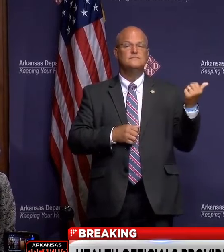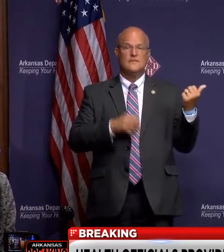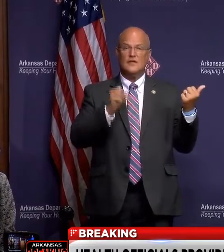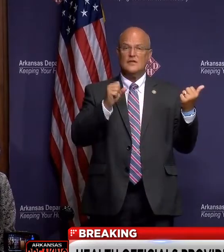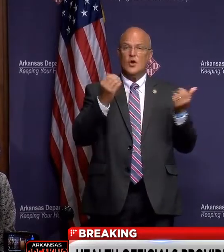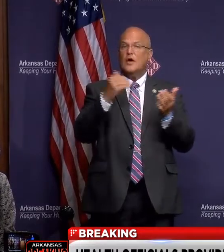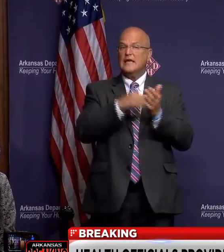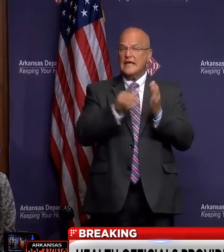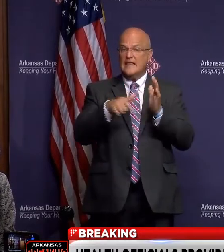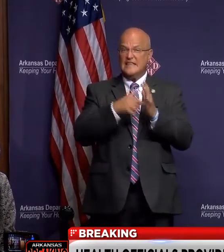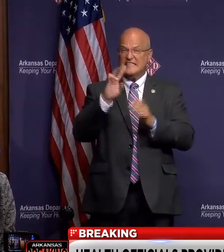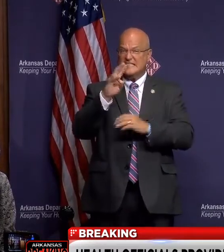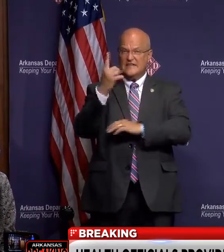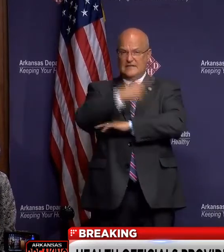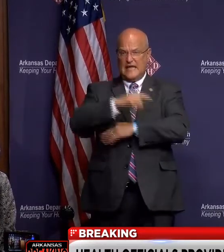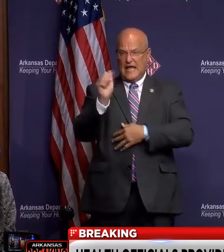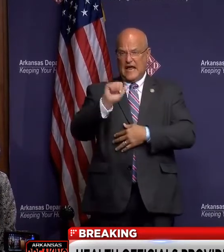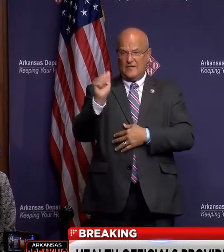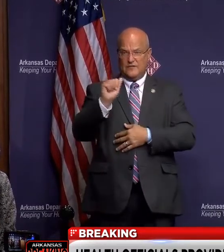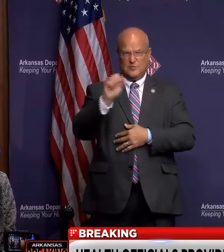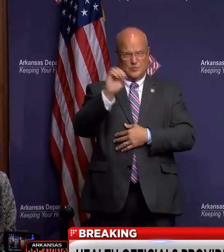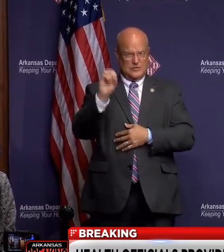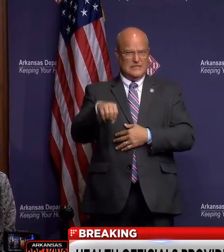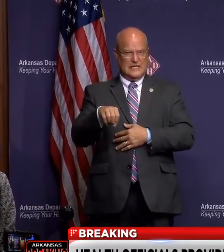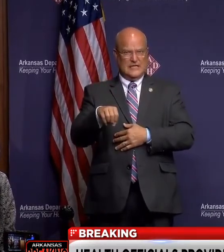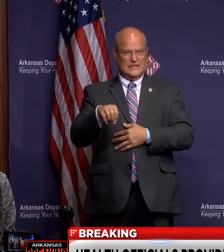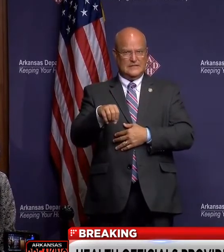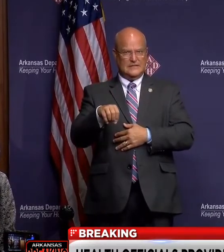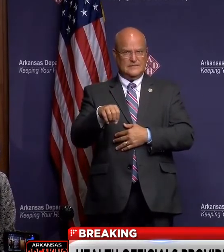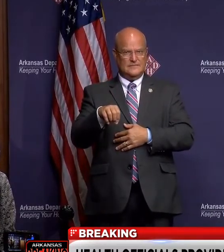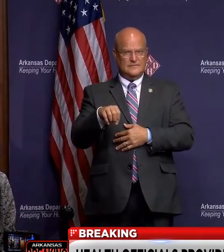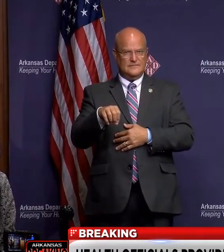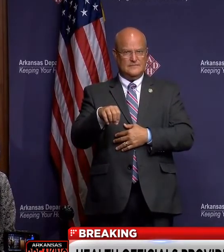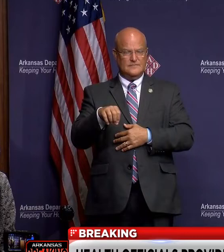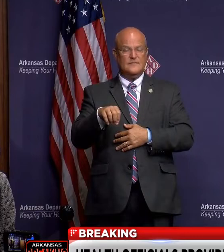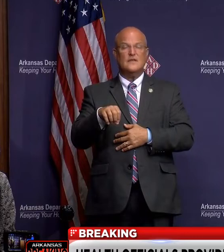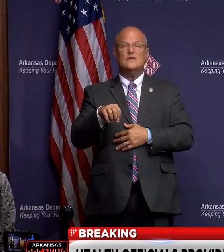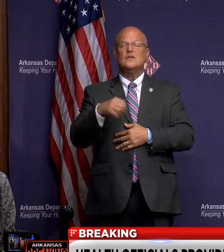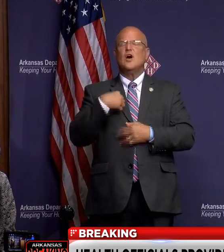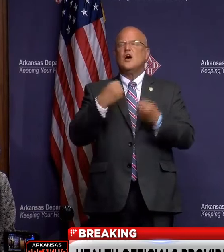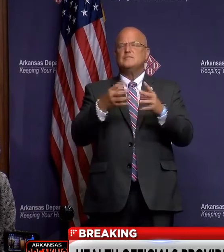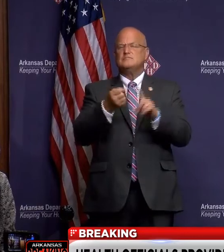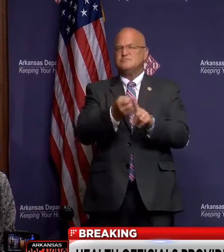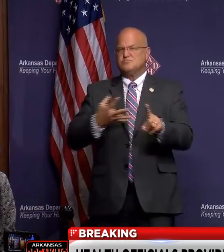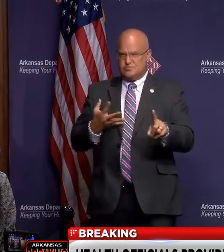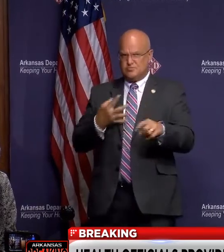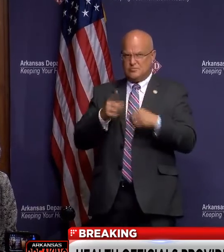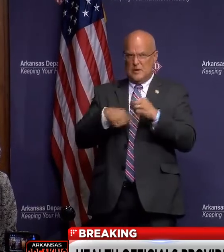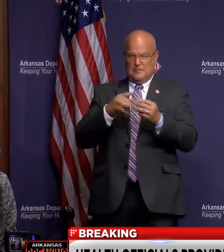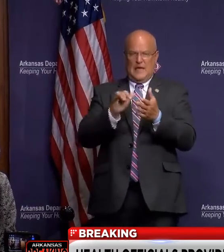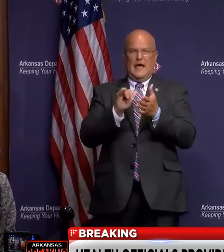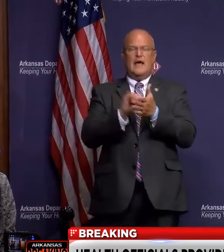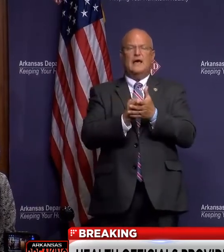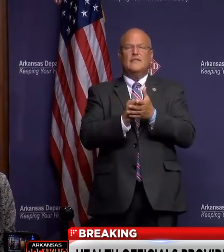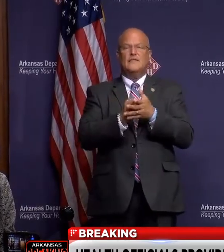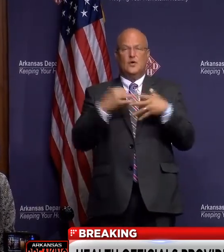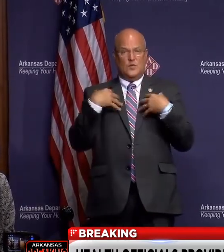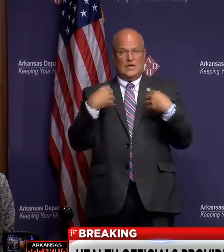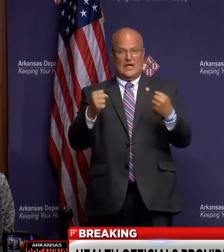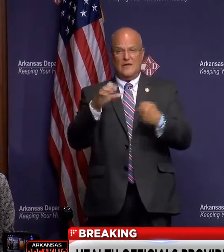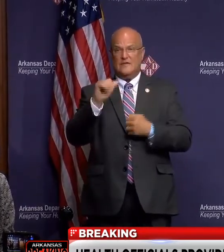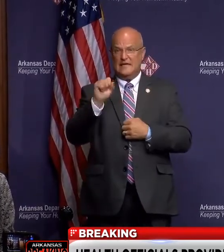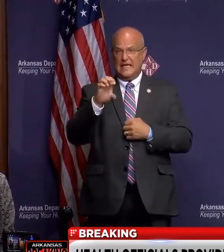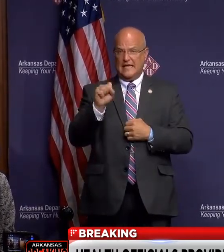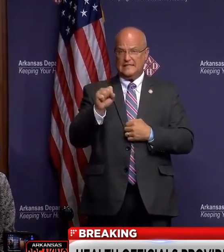So again, this is the 7-day rolling average percentage. Oops, this is the test, excuse me. So let me give you a little bit more information on the recovered